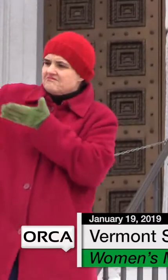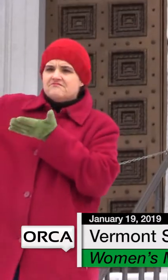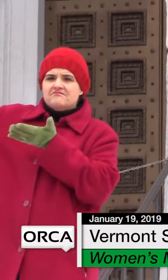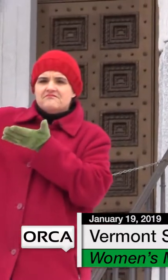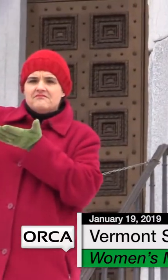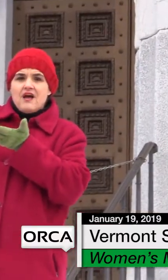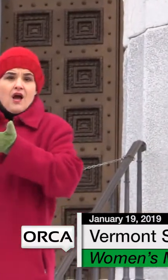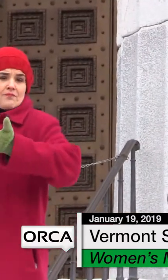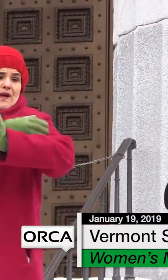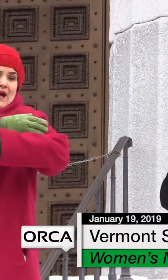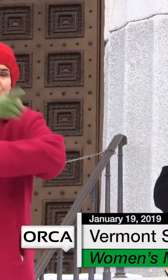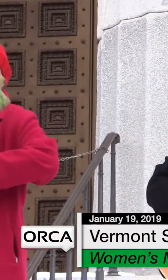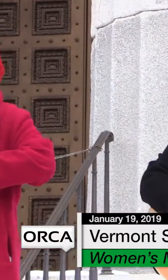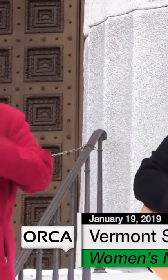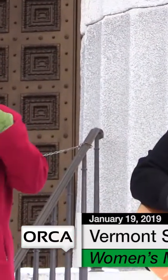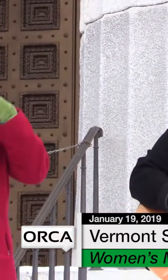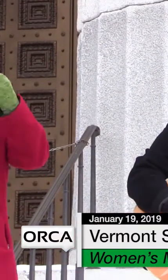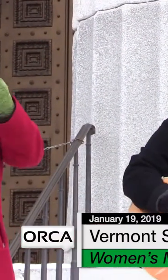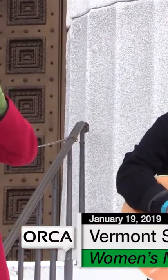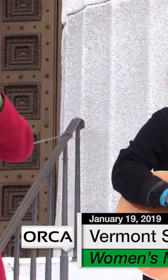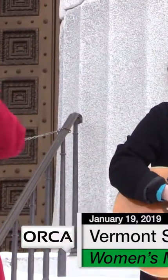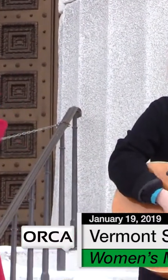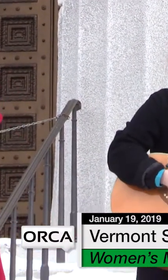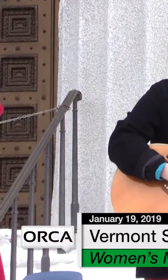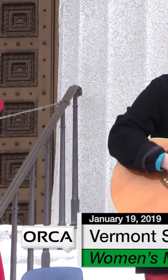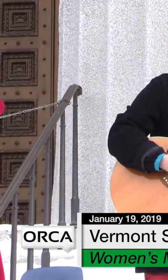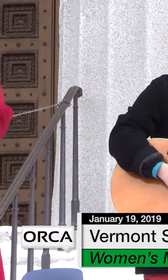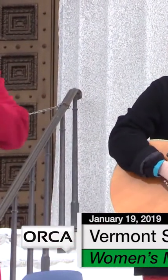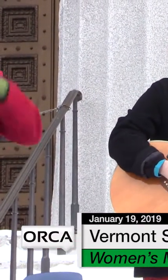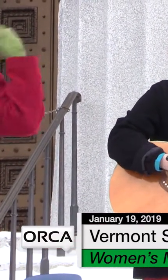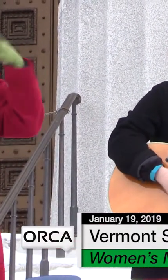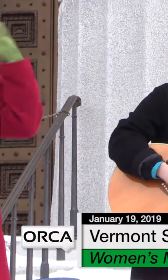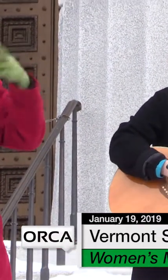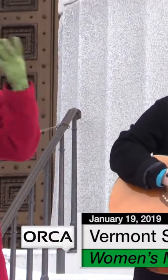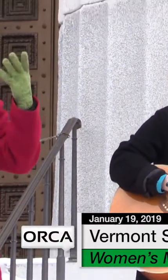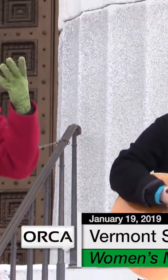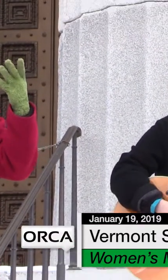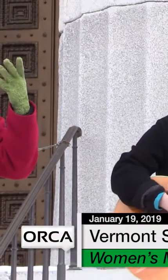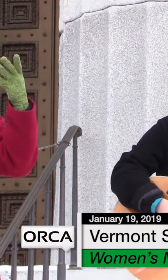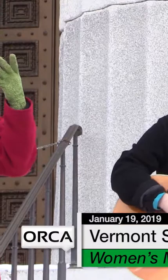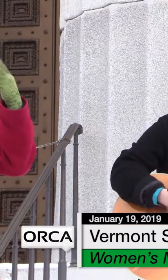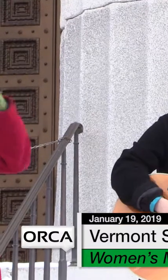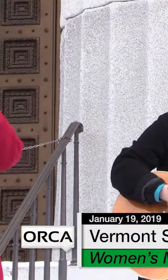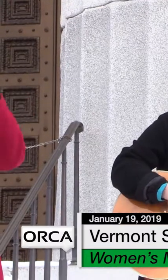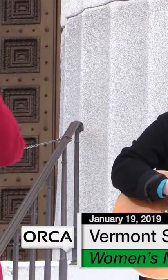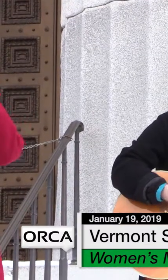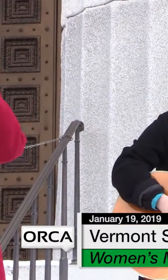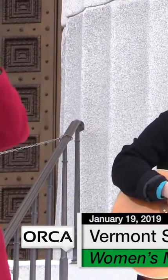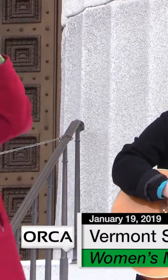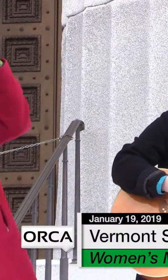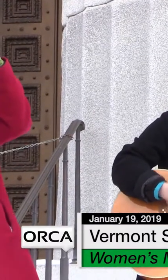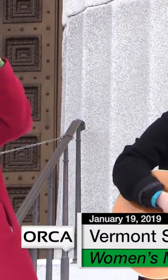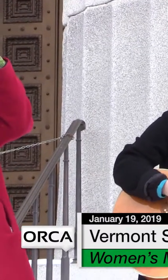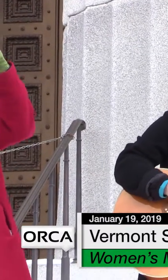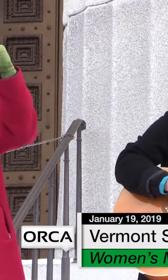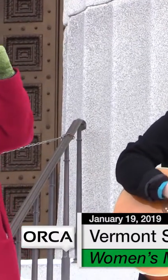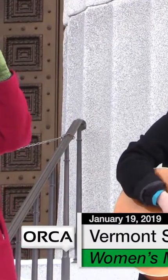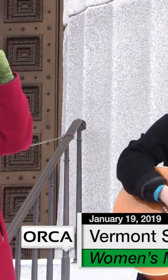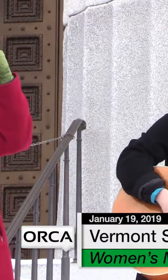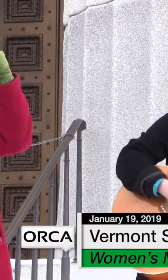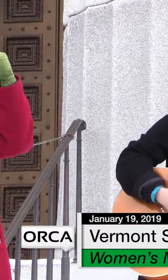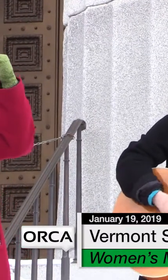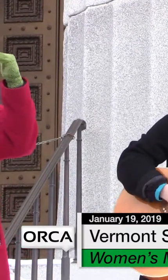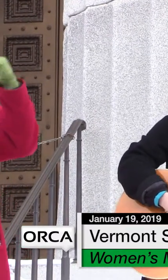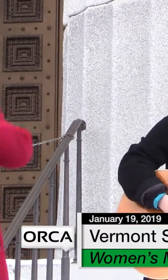Courage and our love, it is not tame. If the lights go out on justice, we will light a